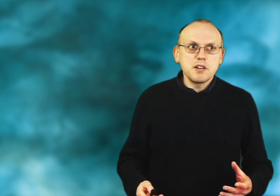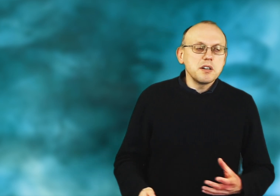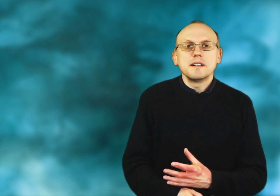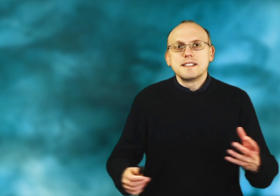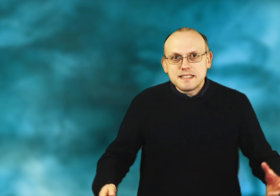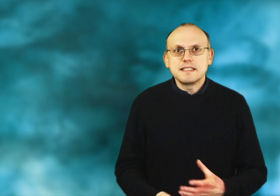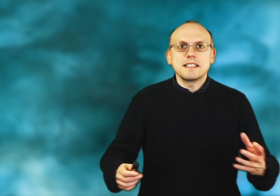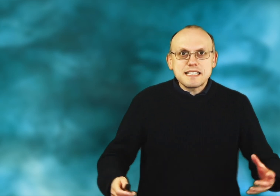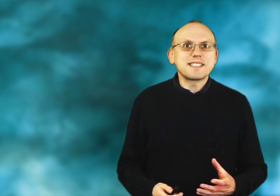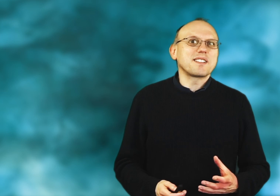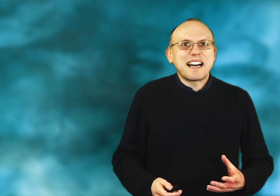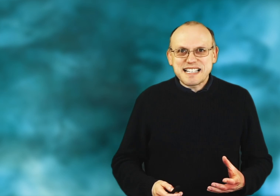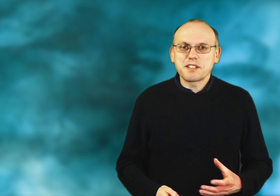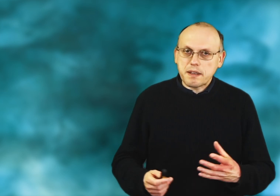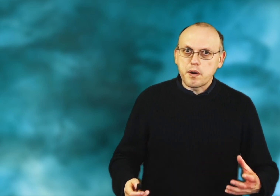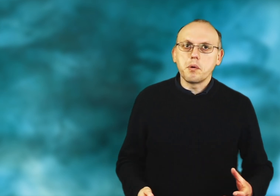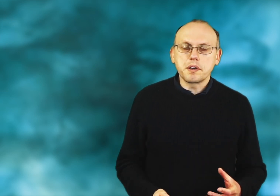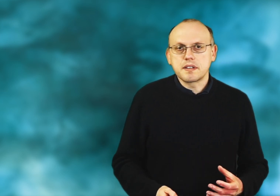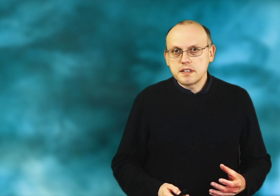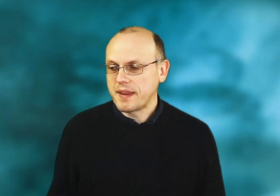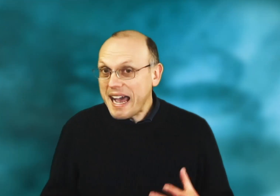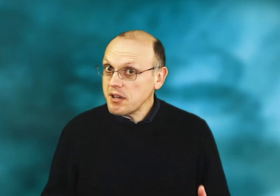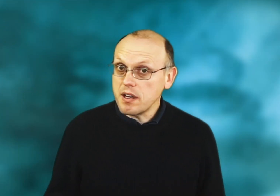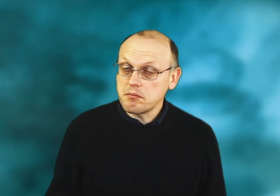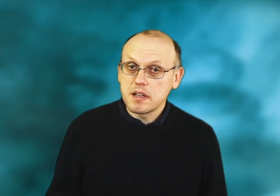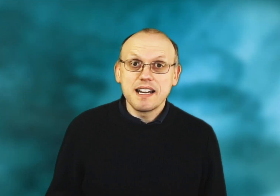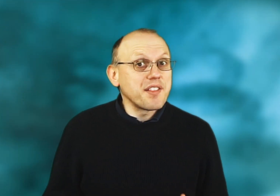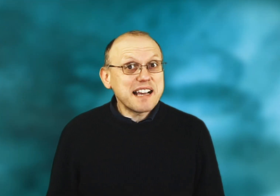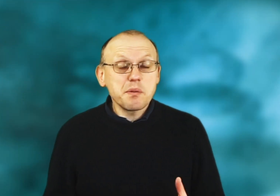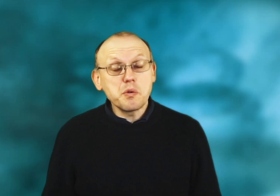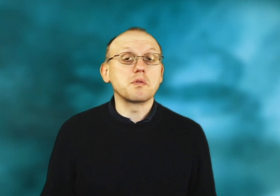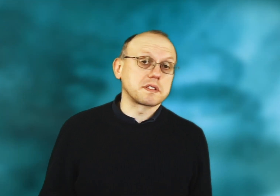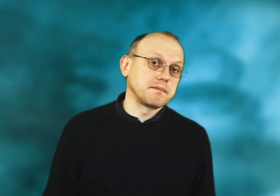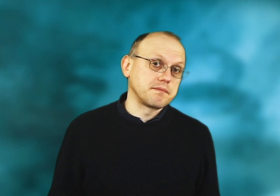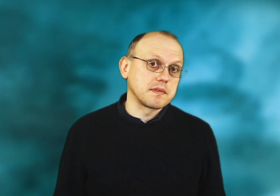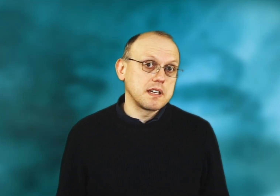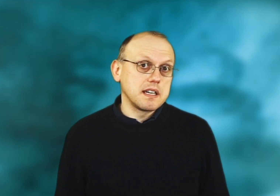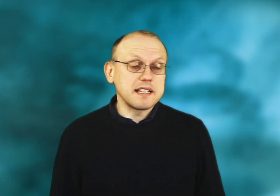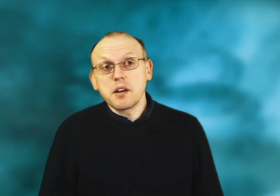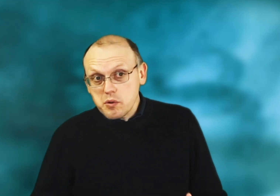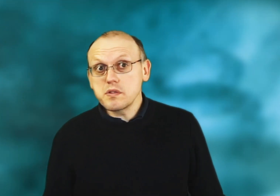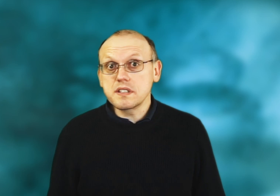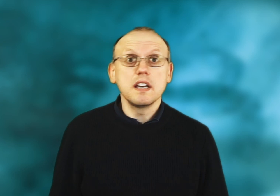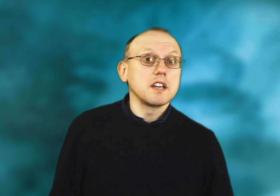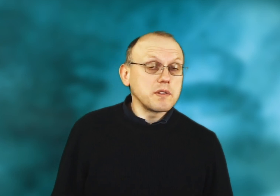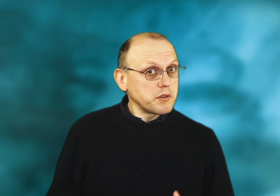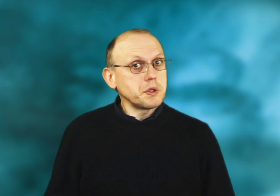So it's not as straightforward. However, there are some rules. And some rules you need to